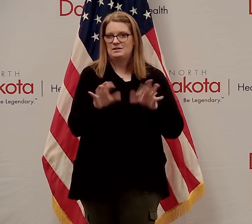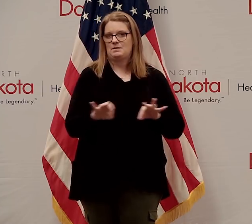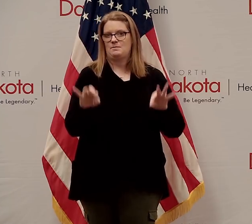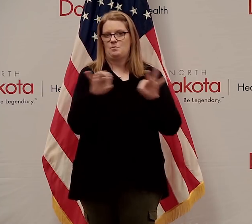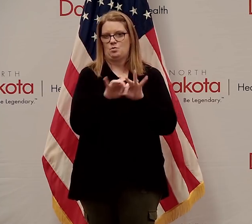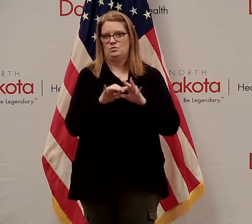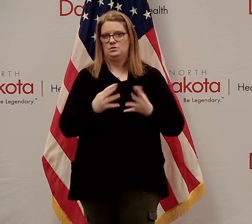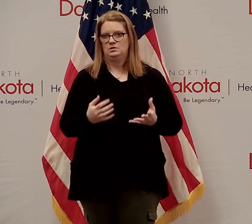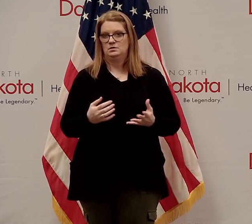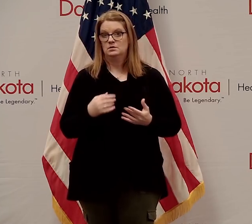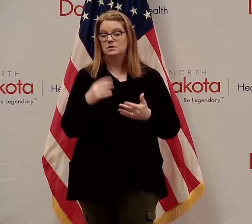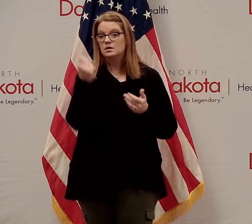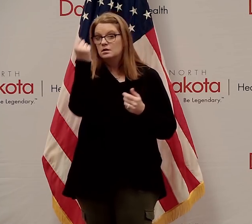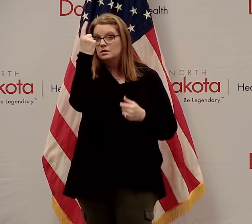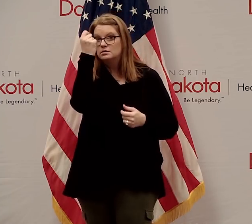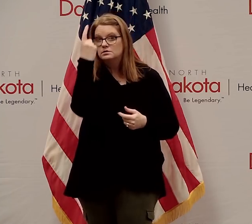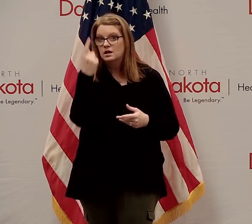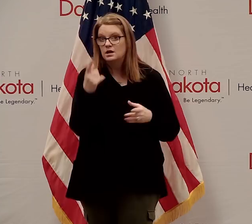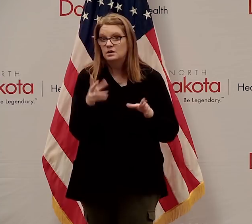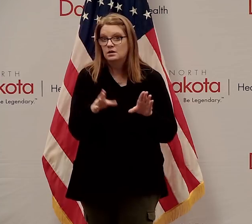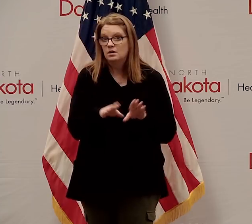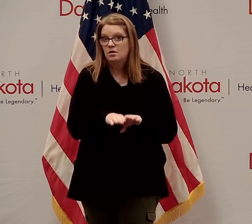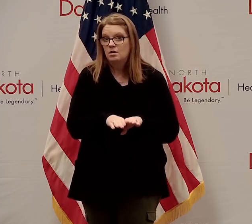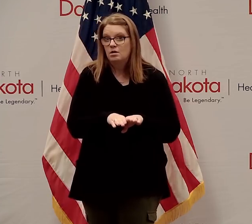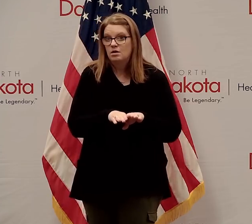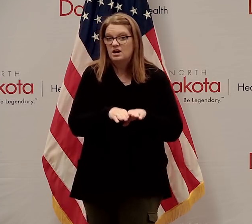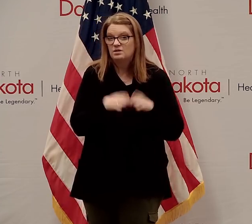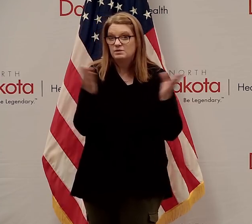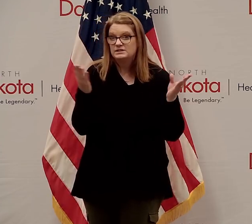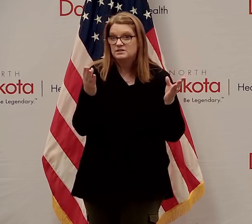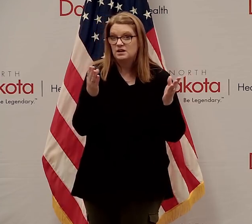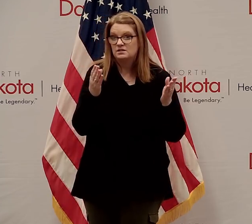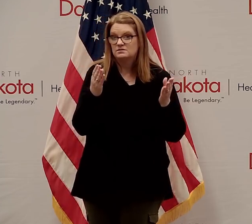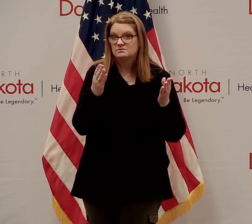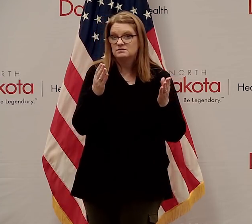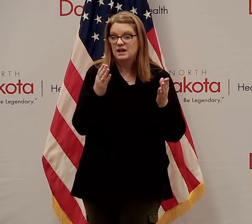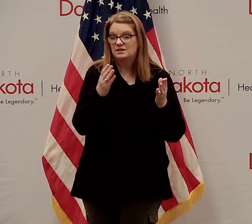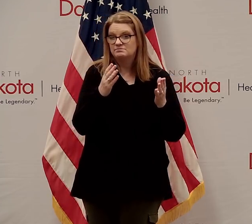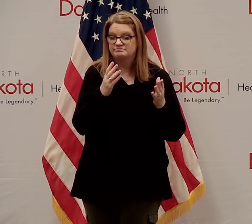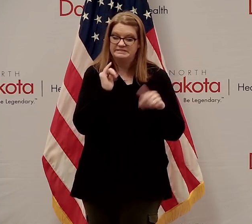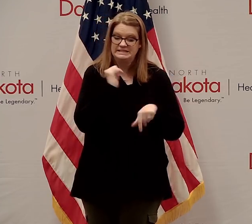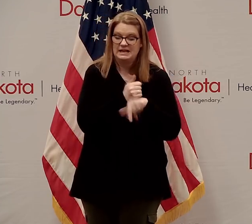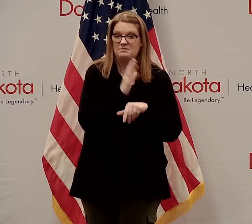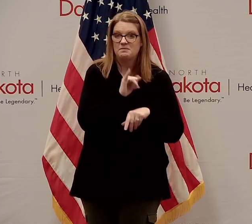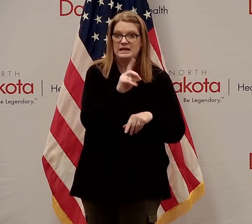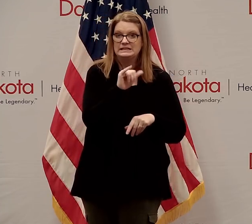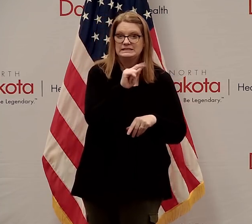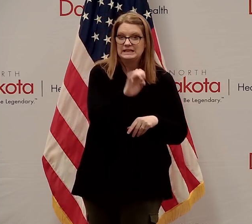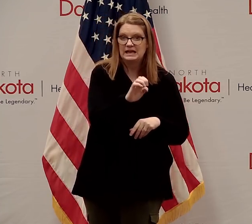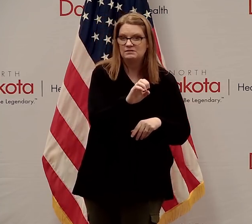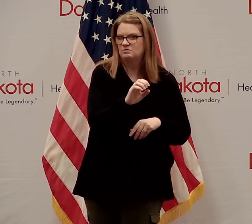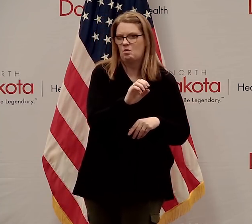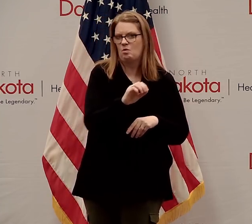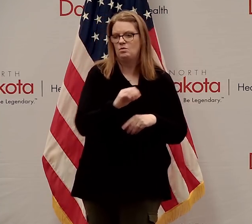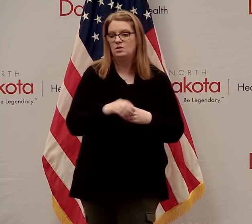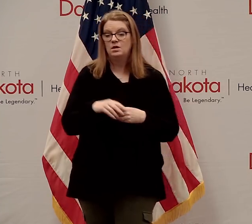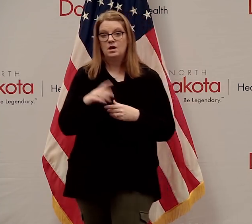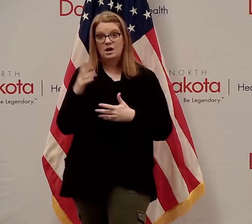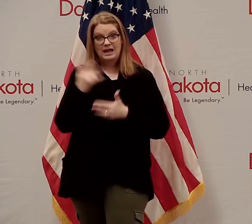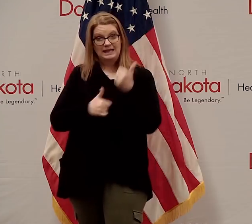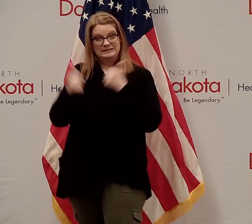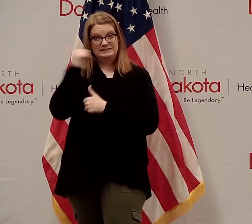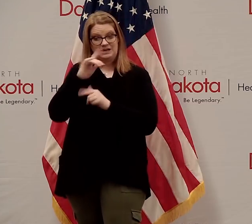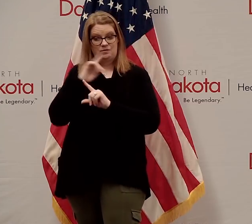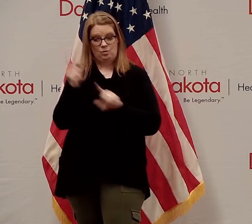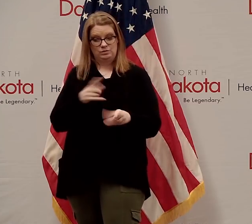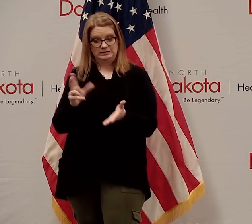not driven by a date, even though our executive orders expire on April 30th. We're going to be driven by